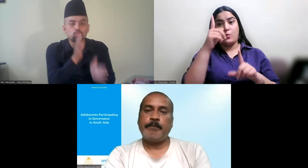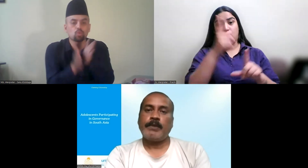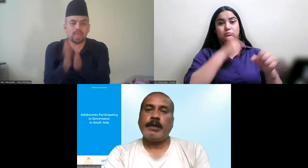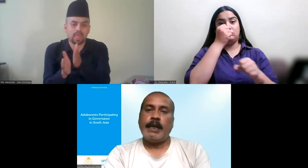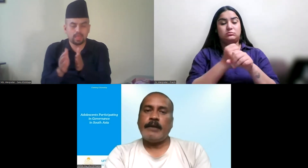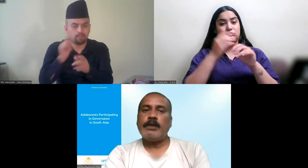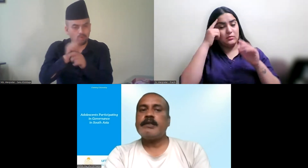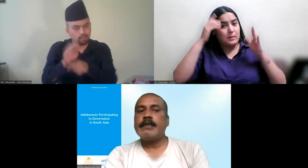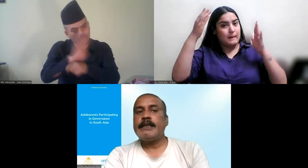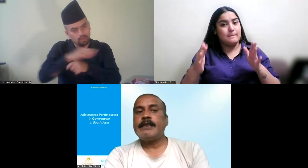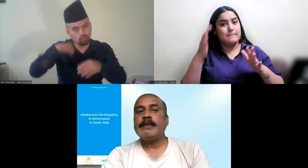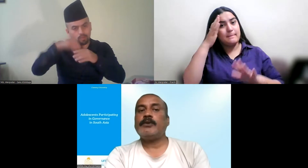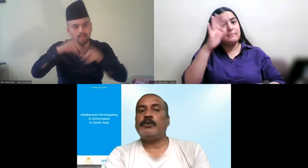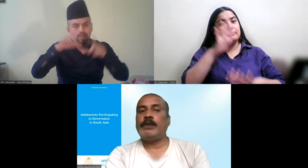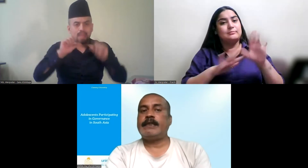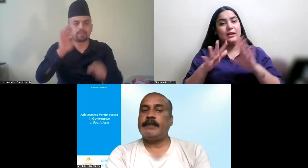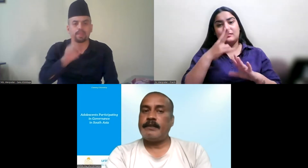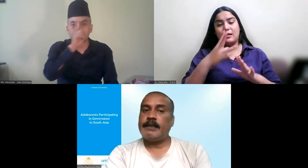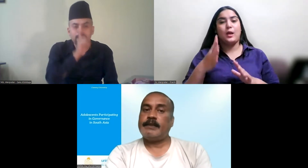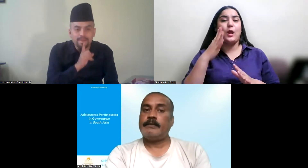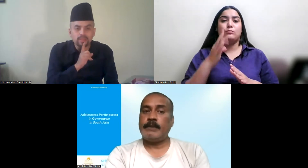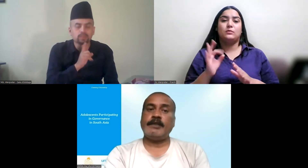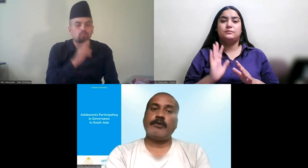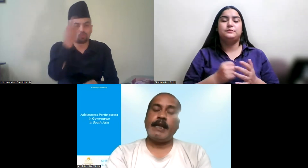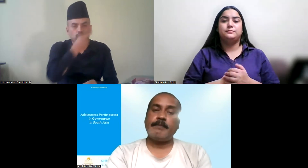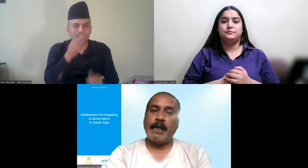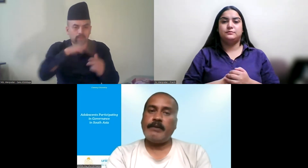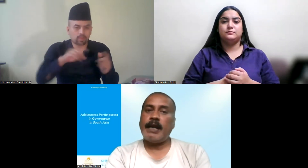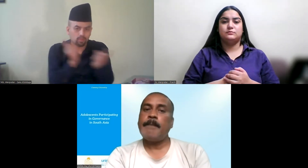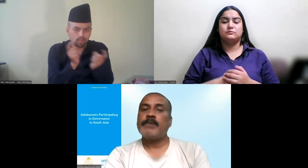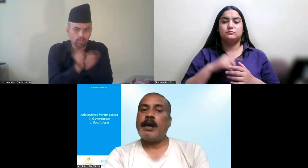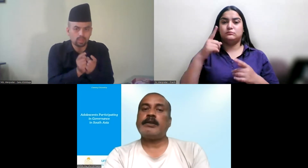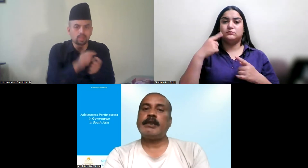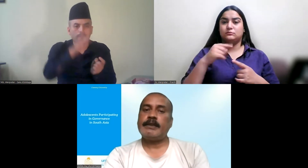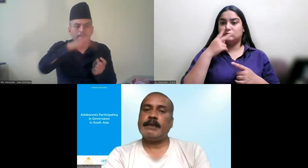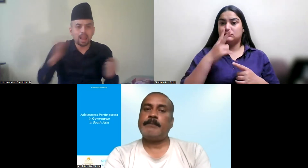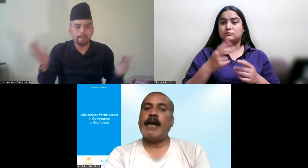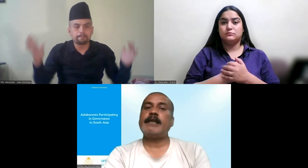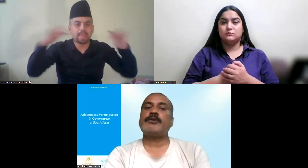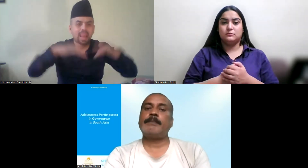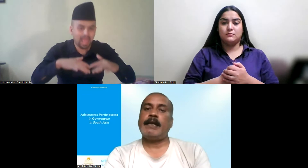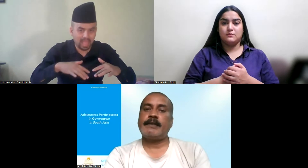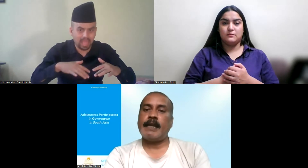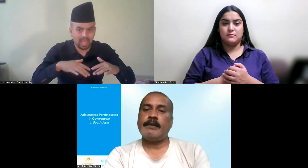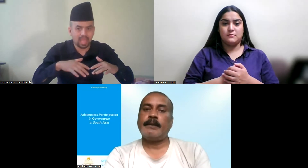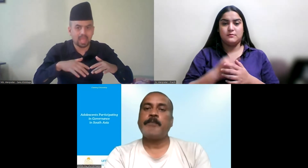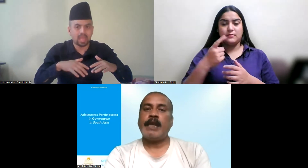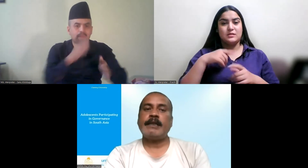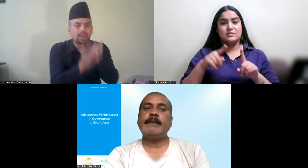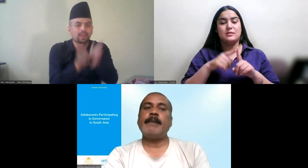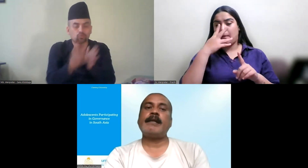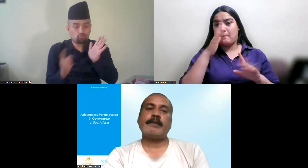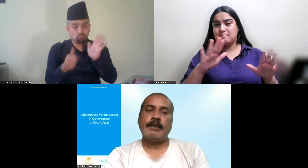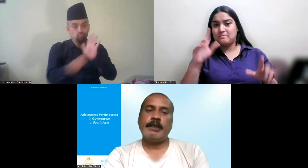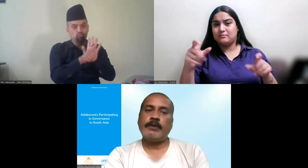bodies. Annual consultation with children, that is known as Bal Vela, are conducted prior to the planning cycle, and